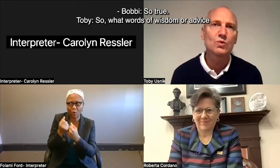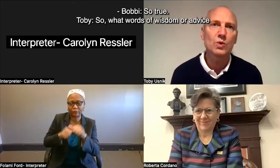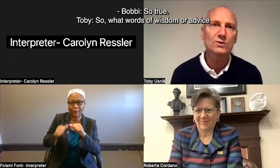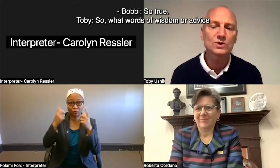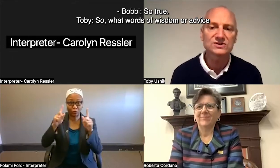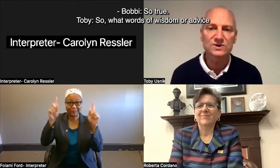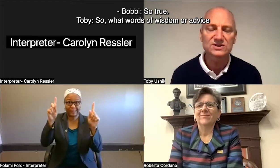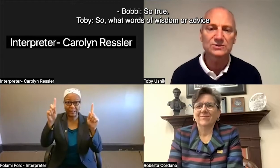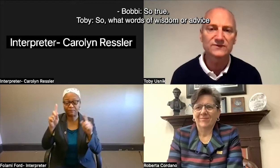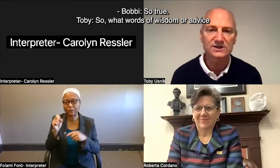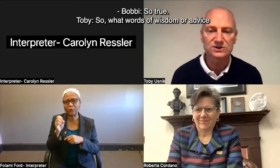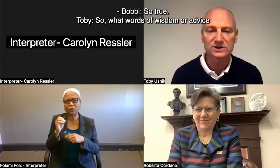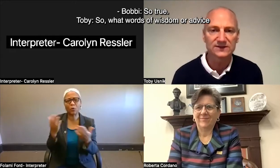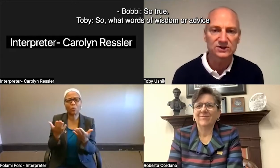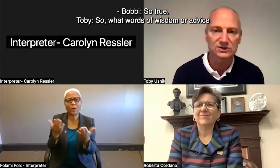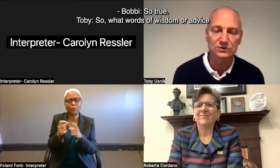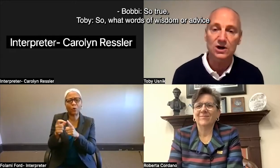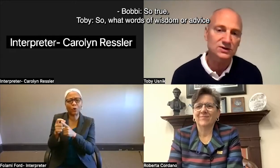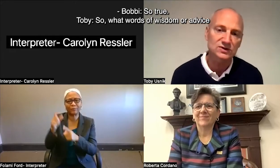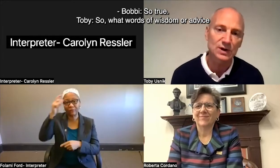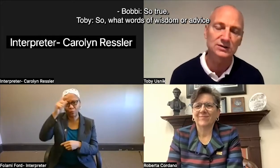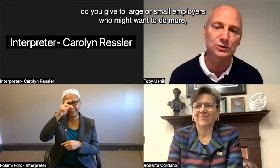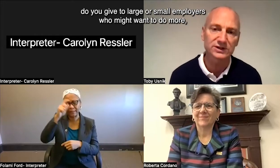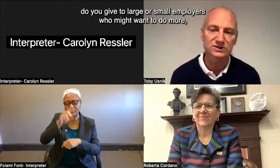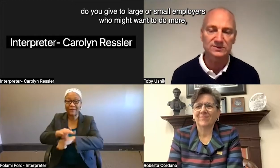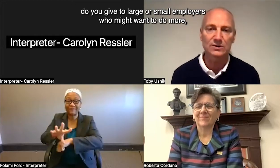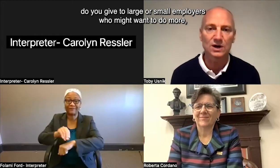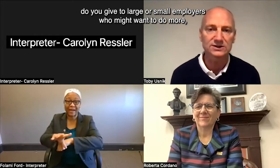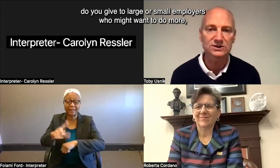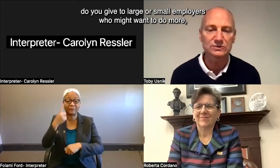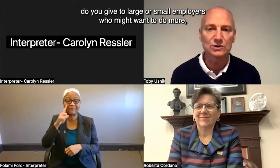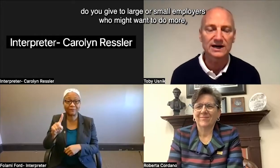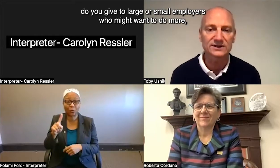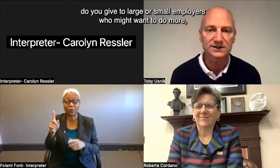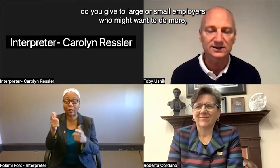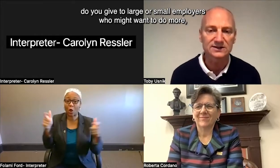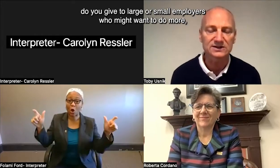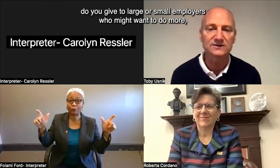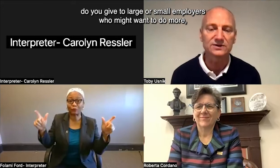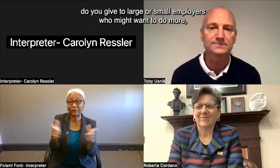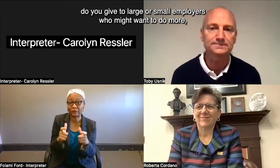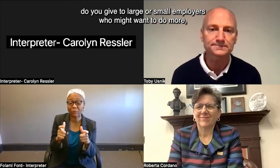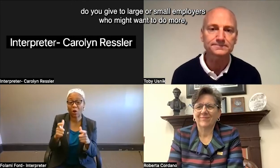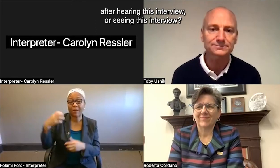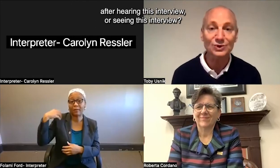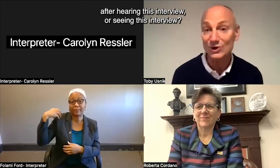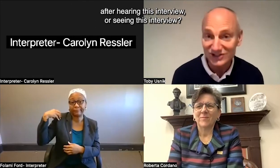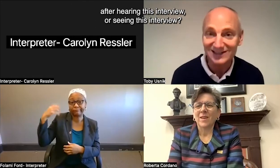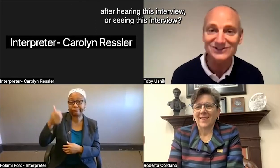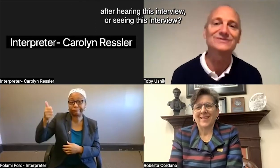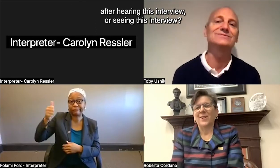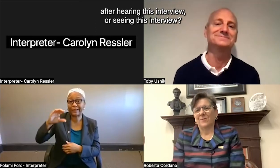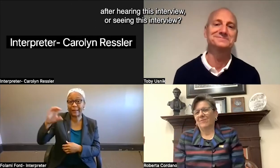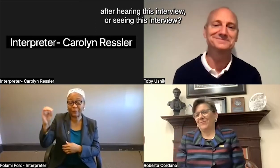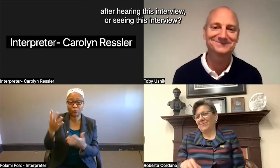So, what words of wisdom or advice do you give to large or small employers who might want to do more after hearing this interview or